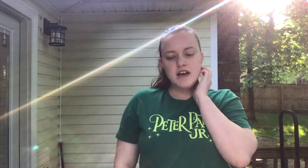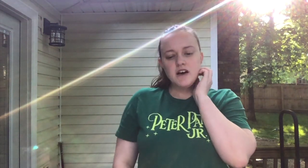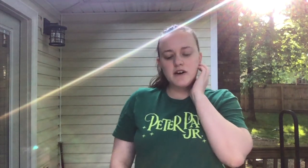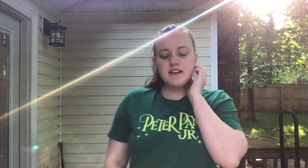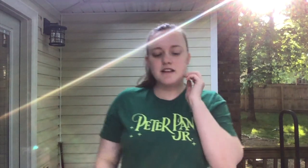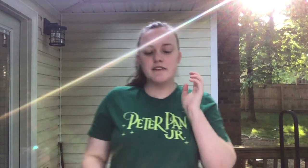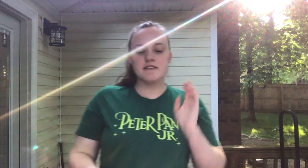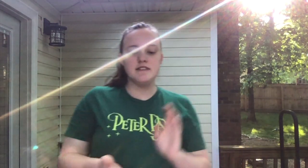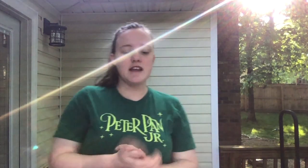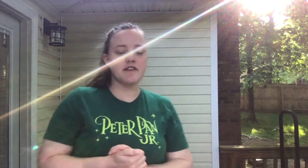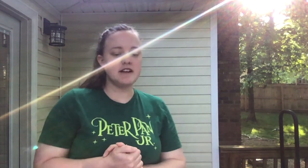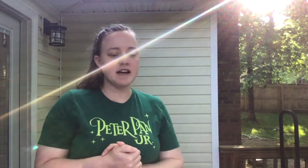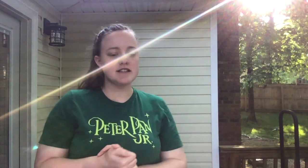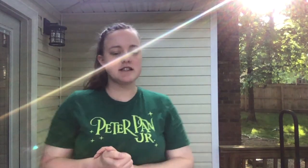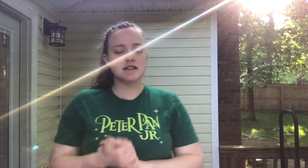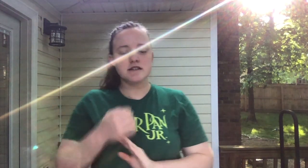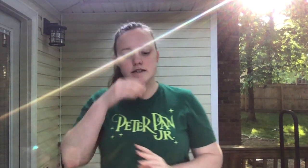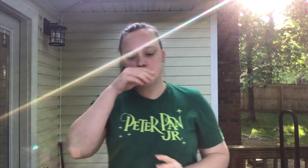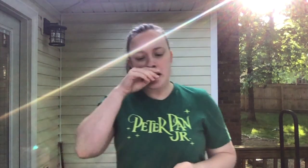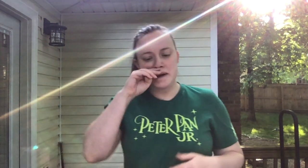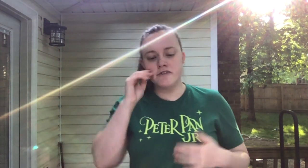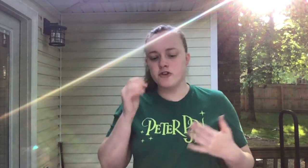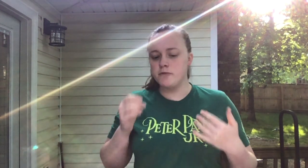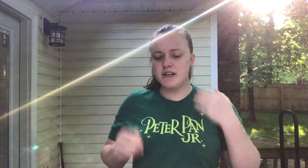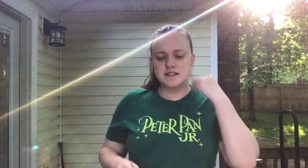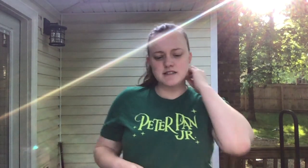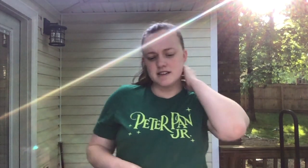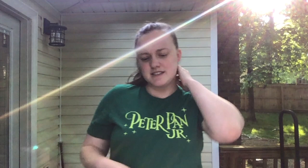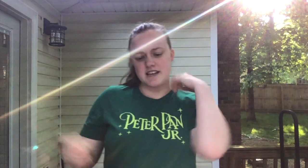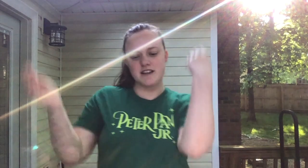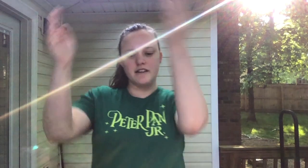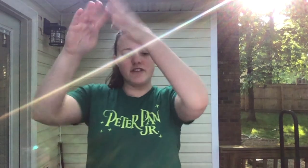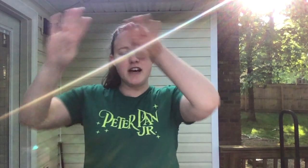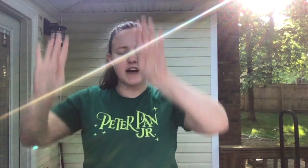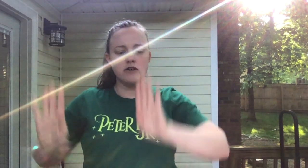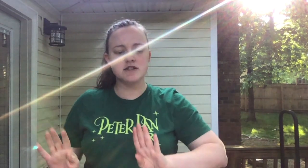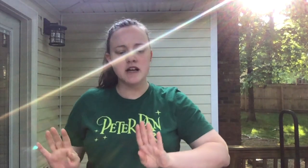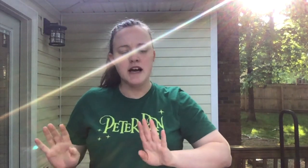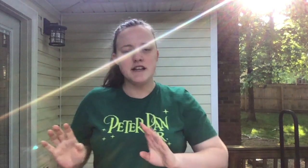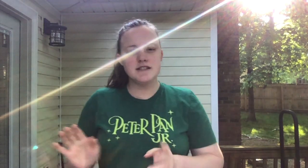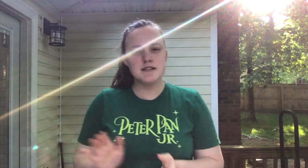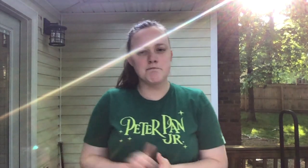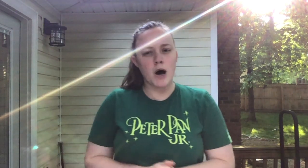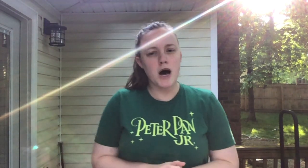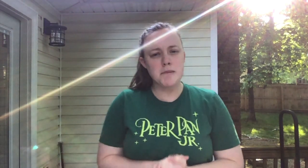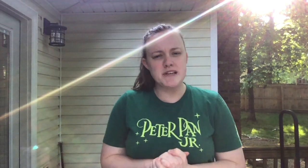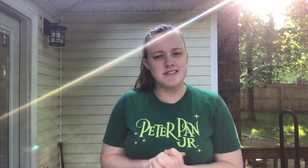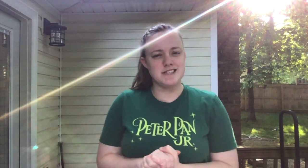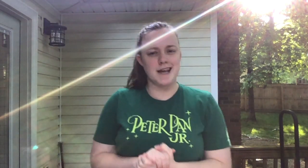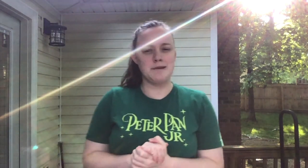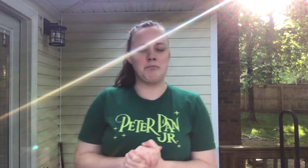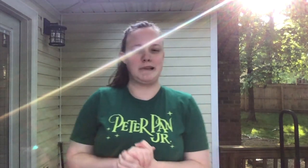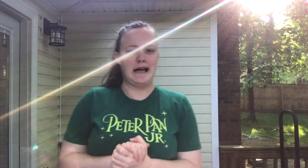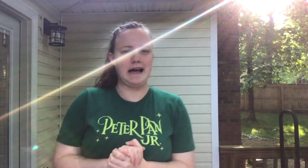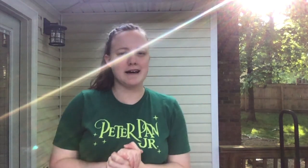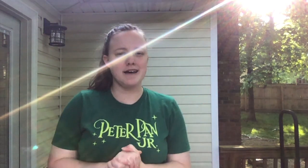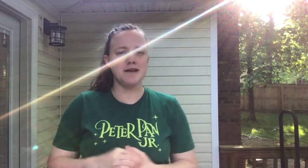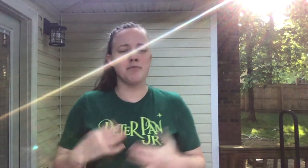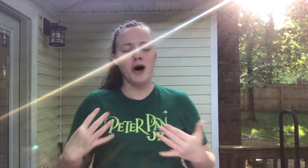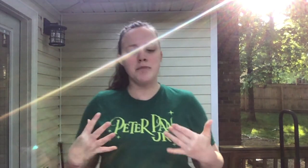Okay, now the next kind of roommates, let's say they live in a house. This is Bob and Jane Black. And Bob and